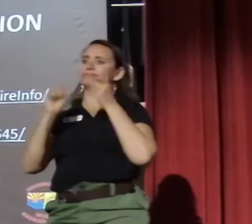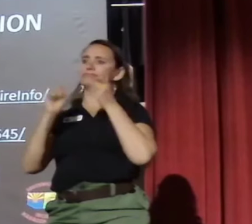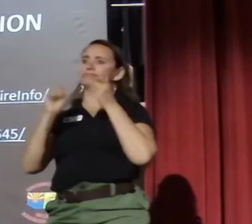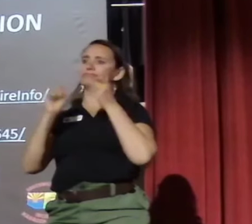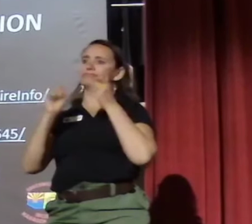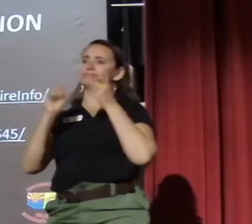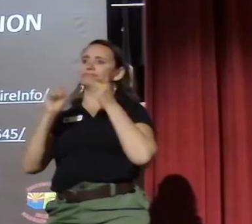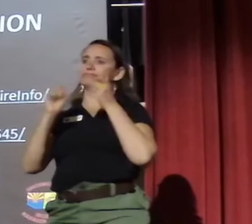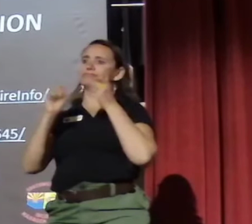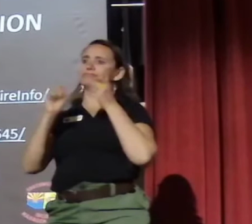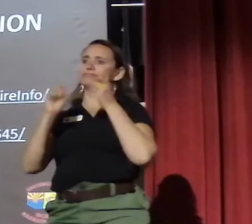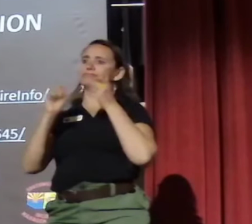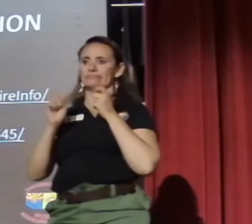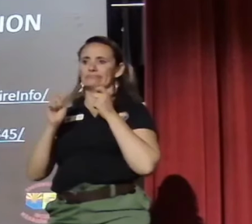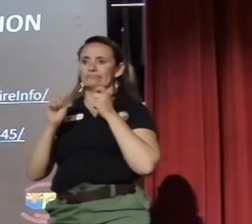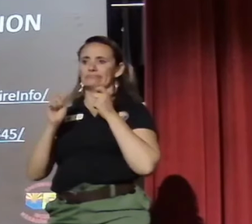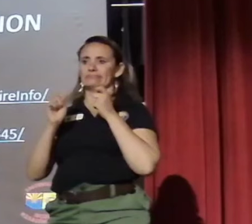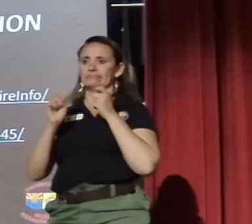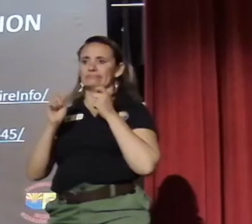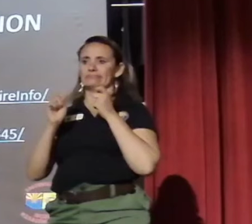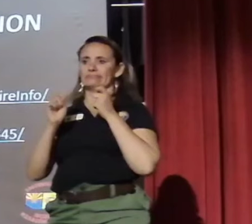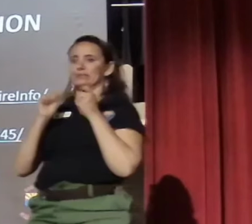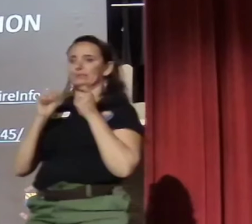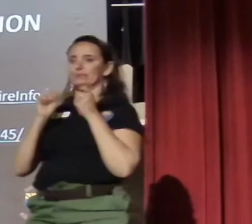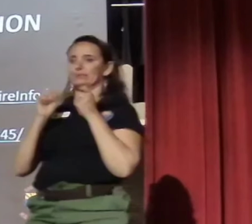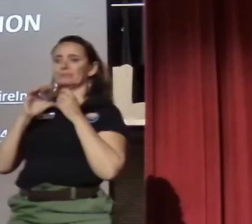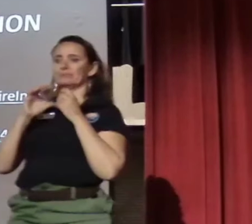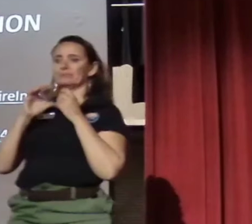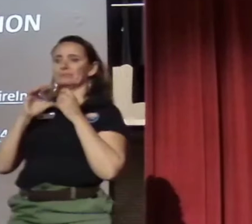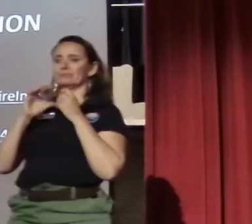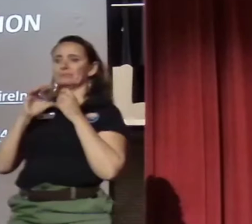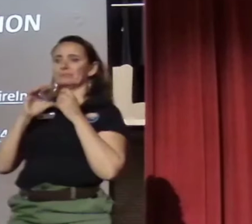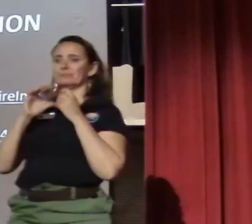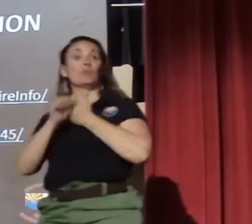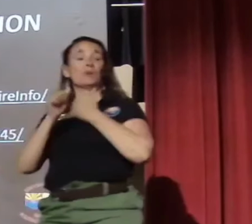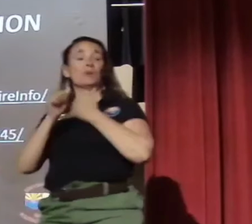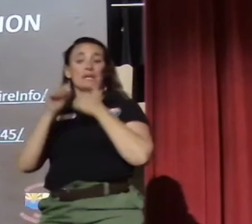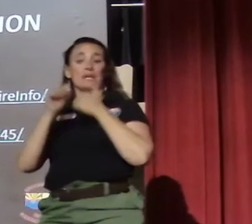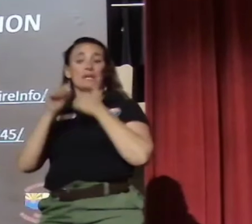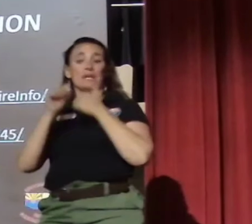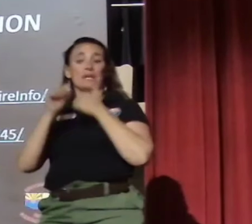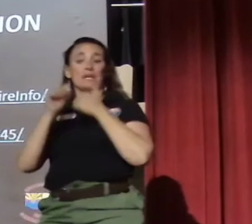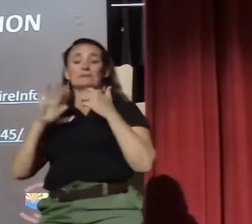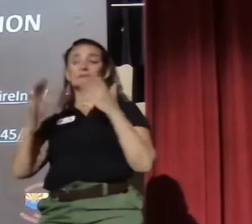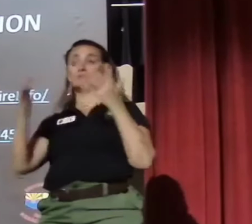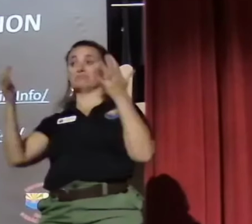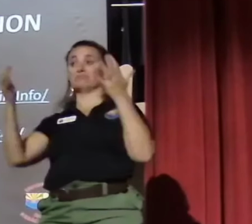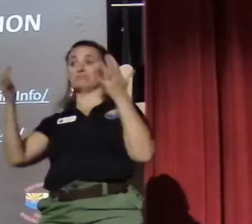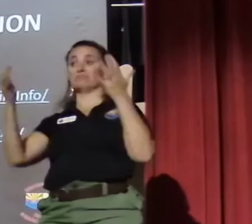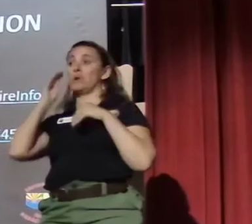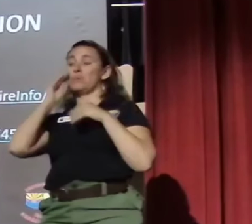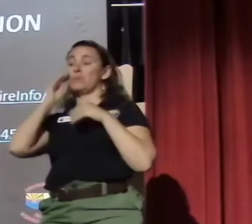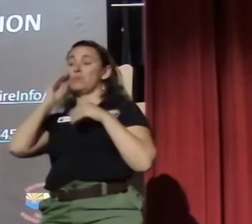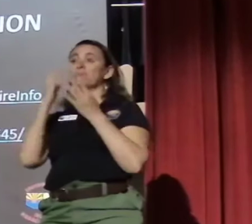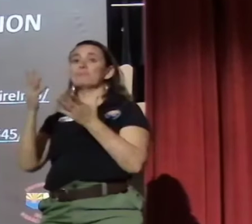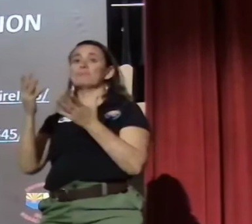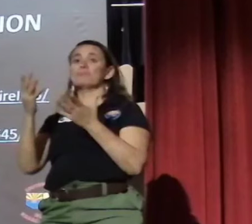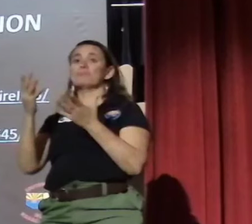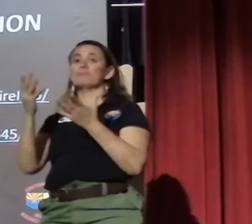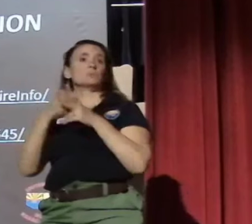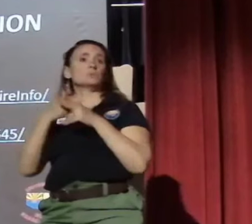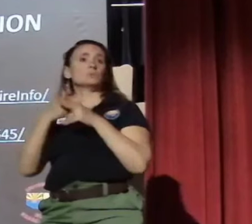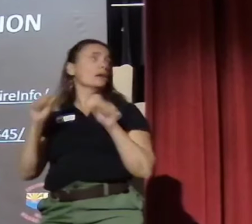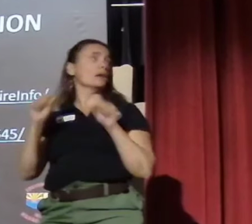Until they tell us that there's no threat and you're capable of coming home, we will let you know and we will get you back home as soon as we